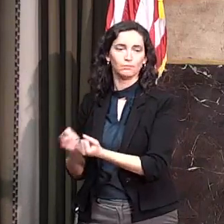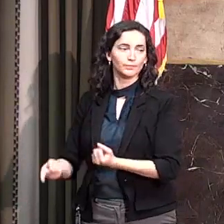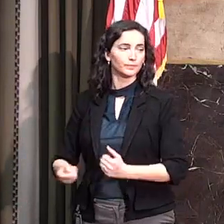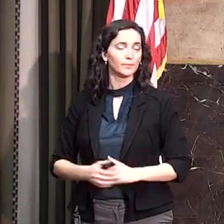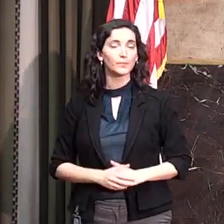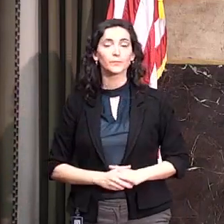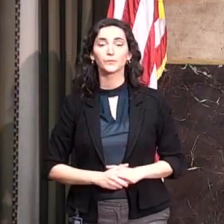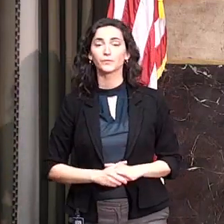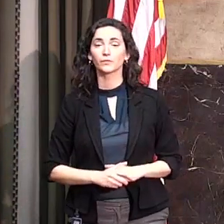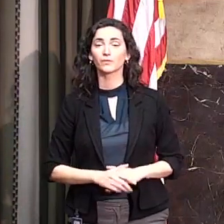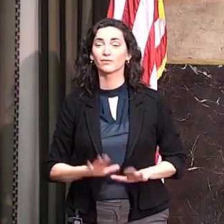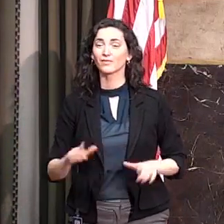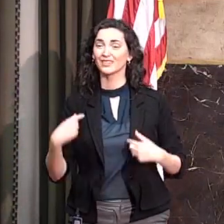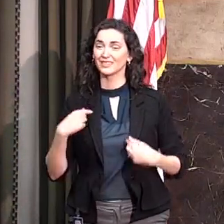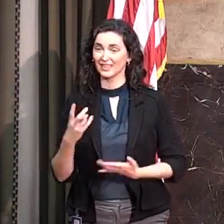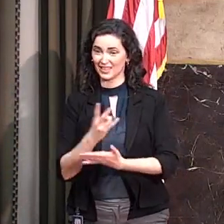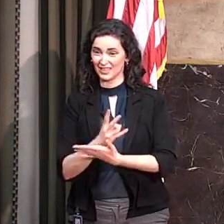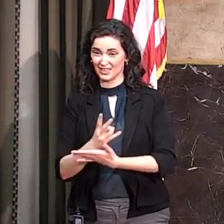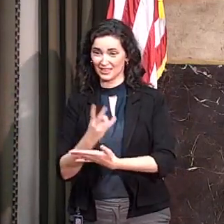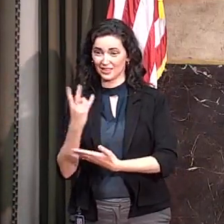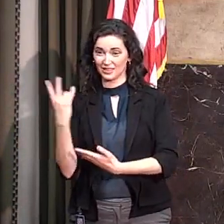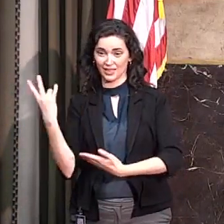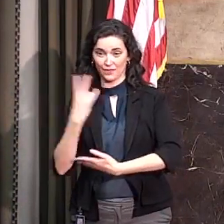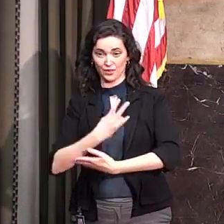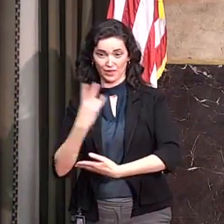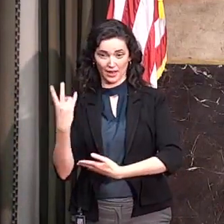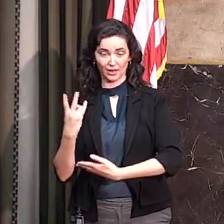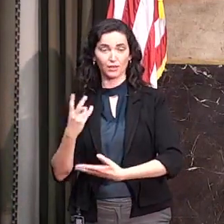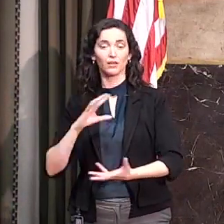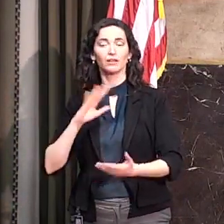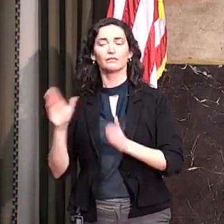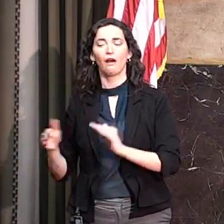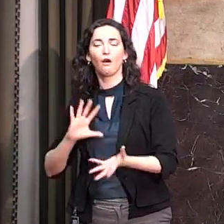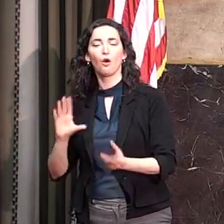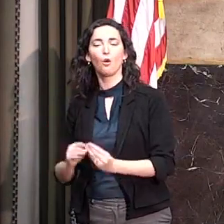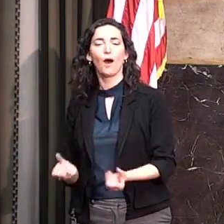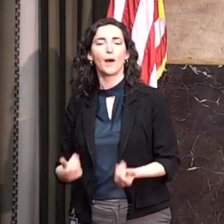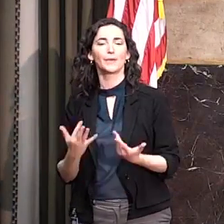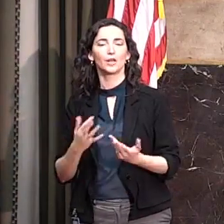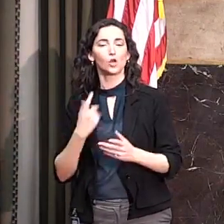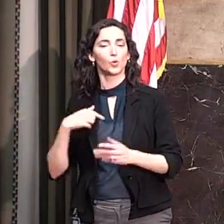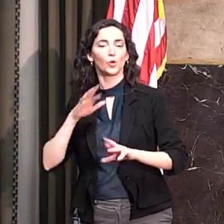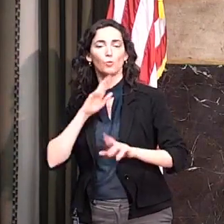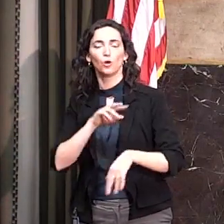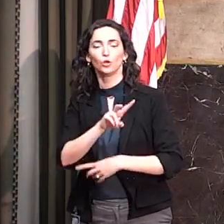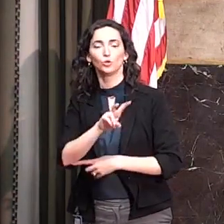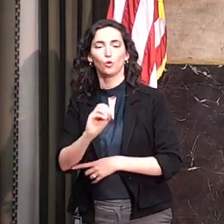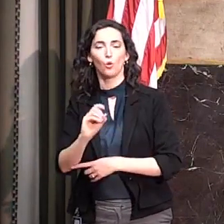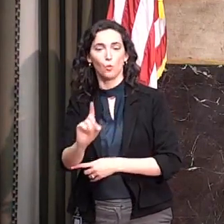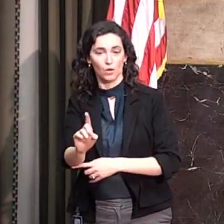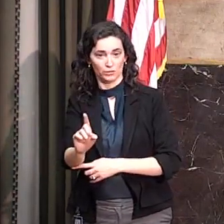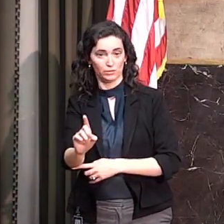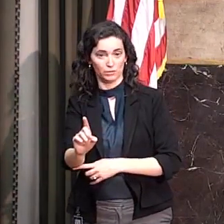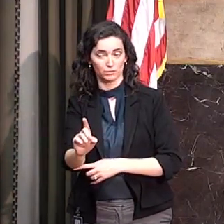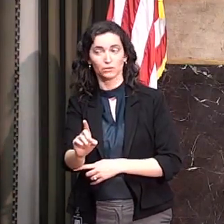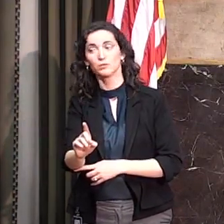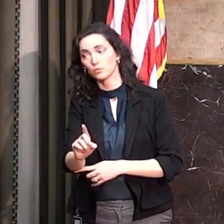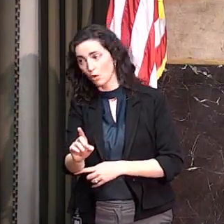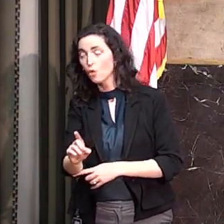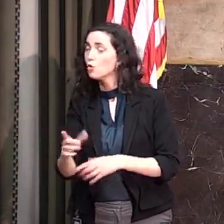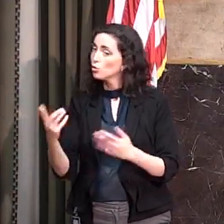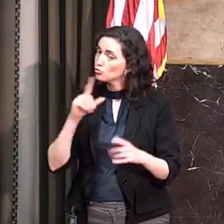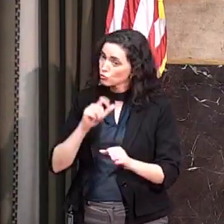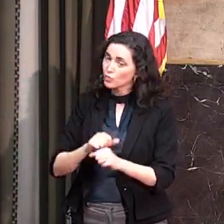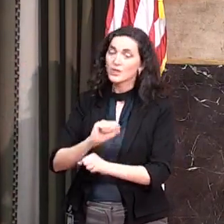fact, over the last 7 days, we've reported 201 total deaths. So things are